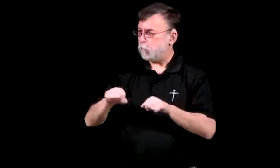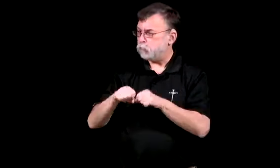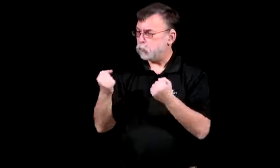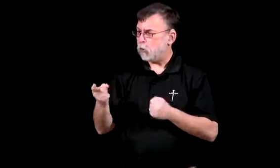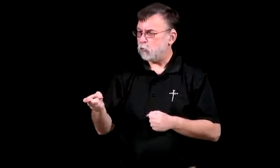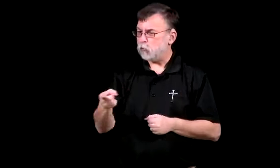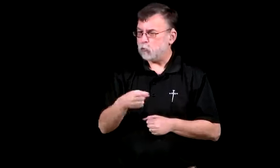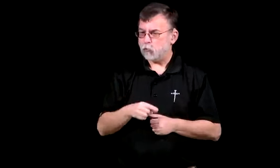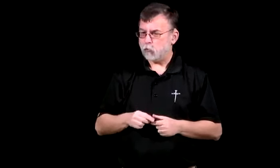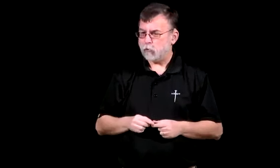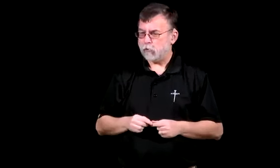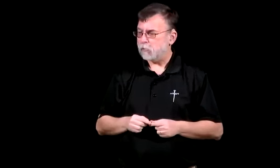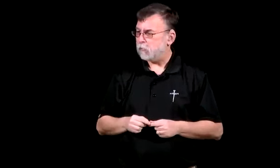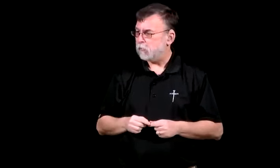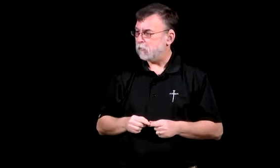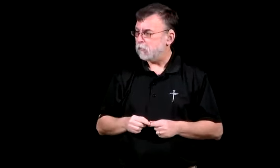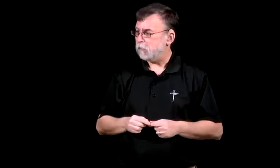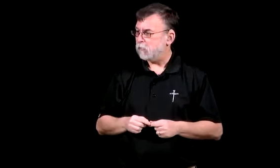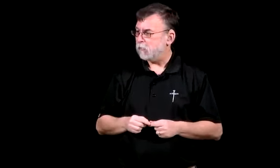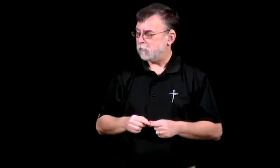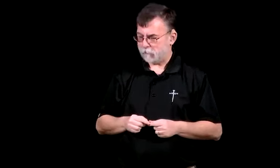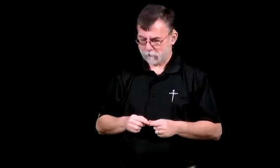Nothing will be able to separate us from him.